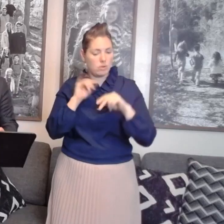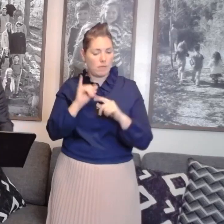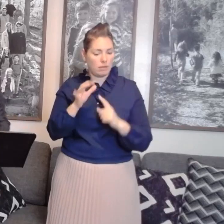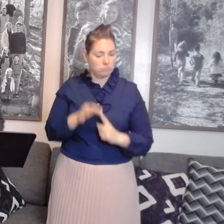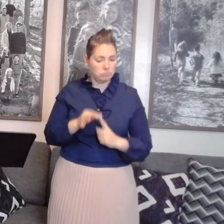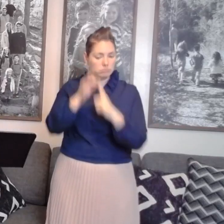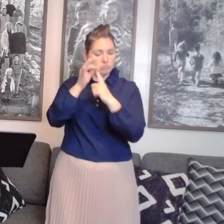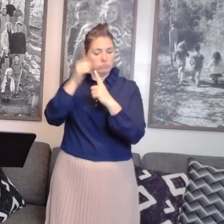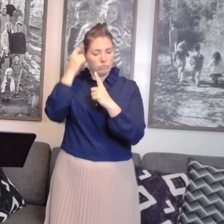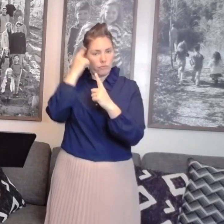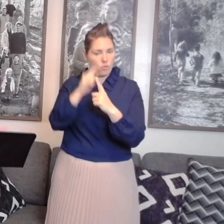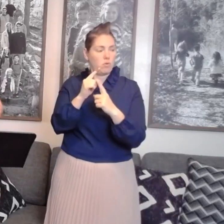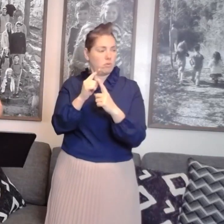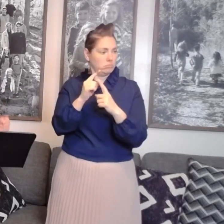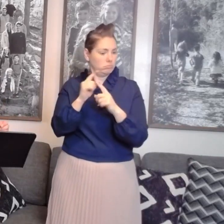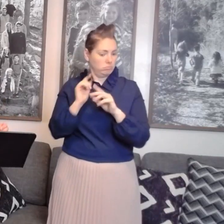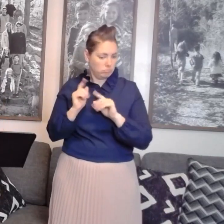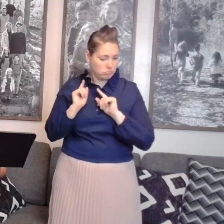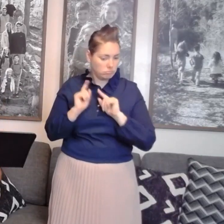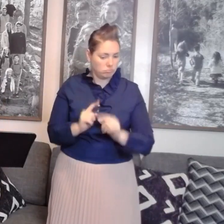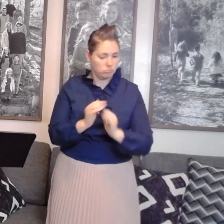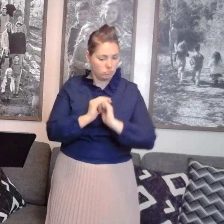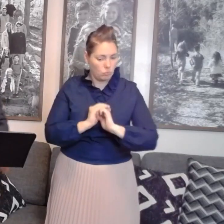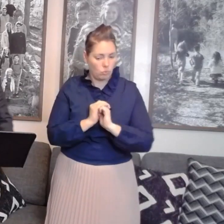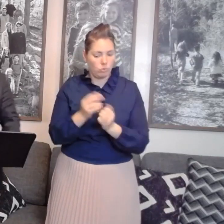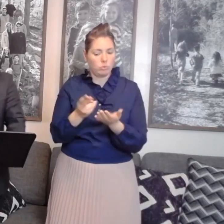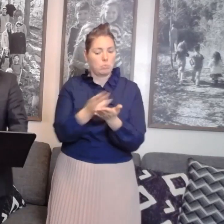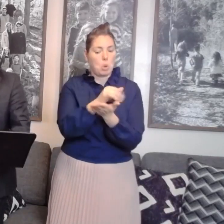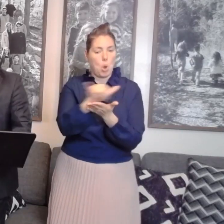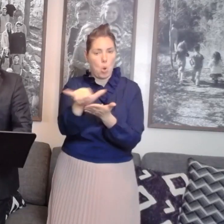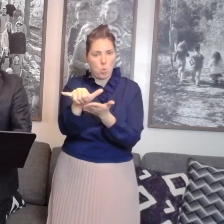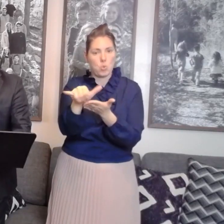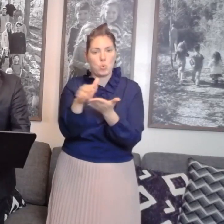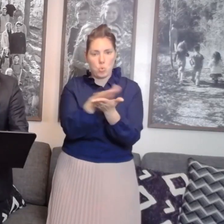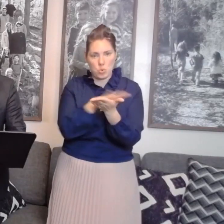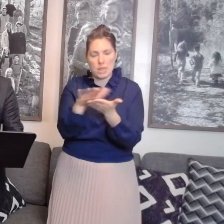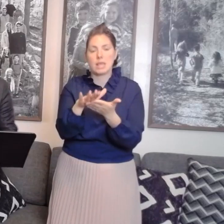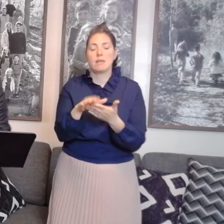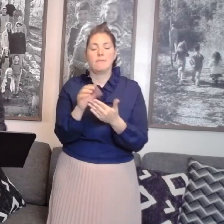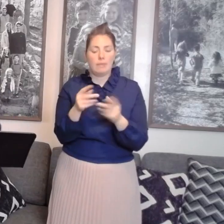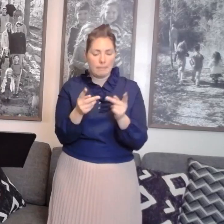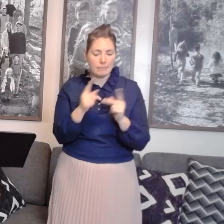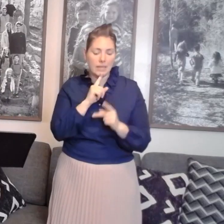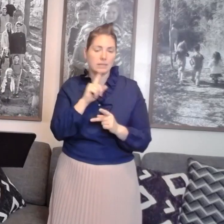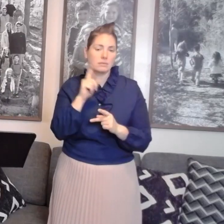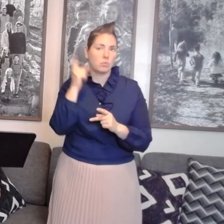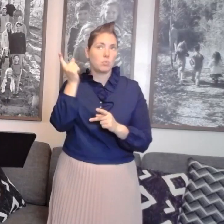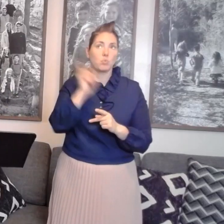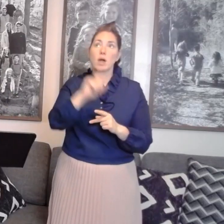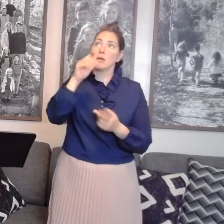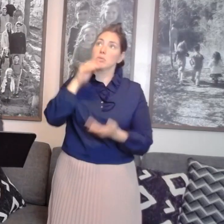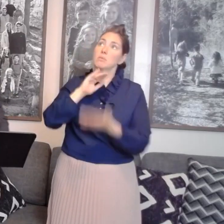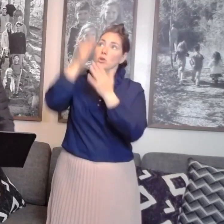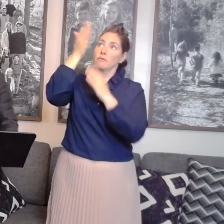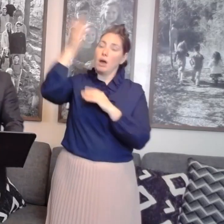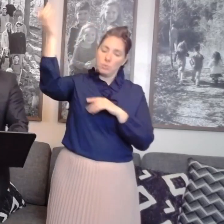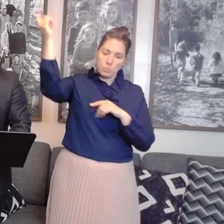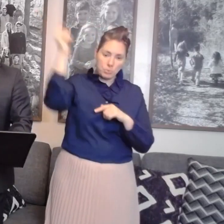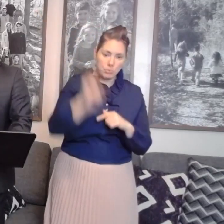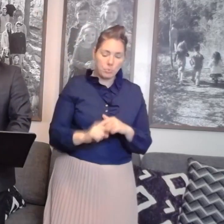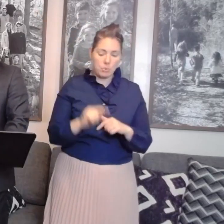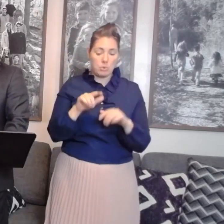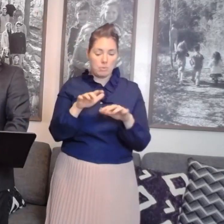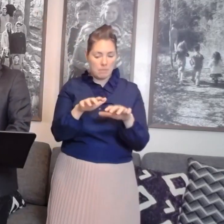a resort. It is the holy place. It is the place of the presence. A sanctuary